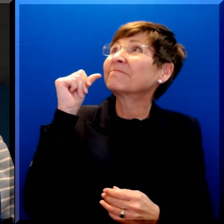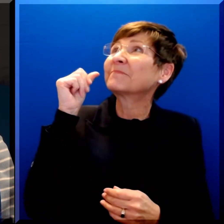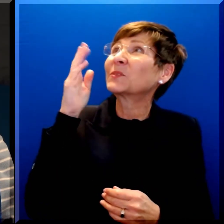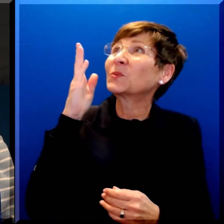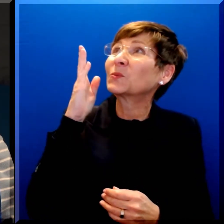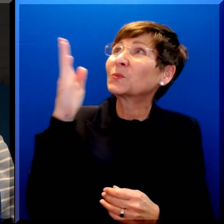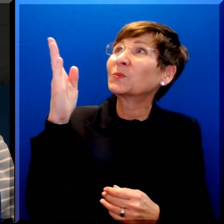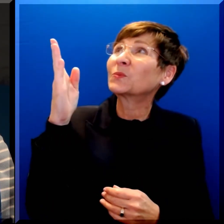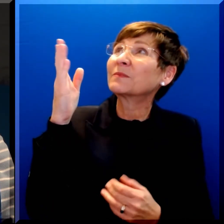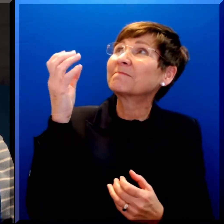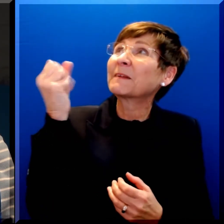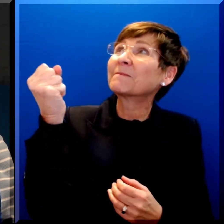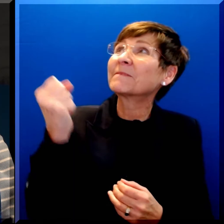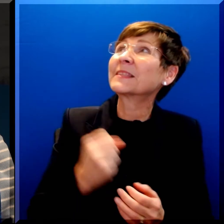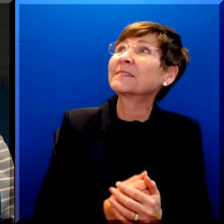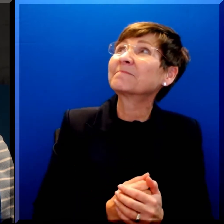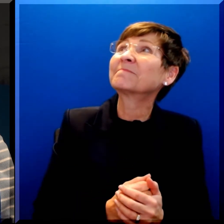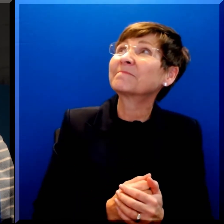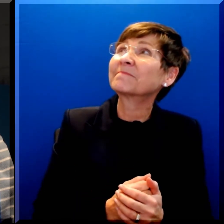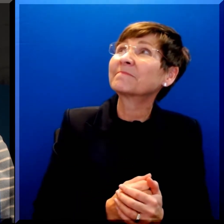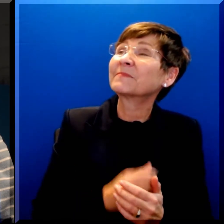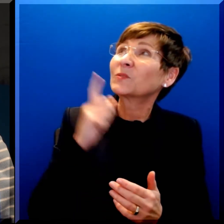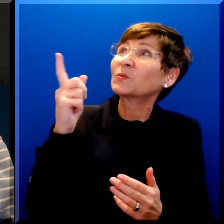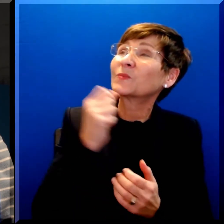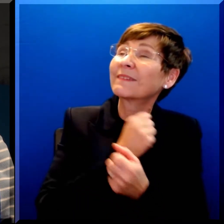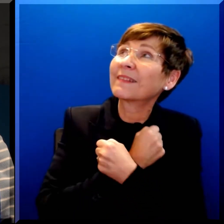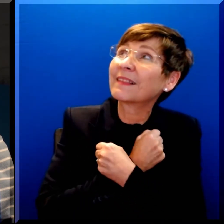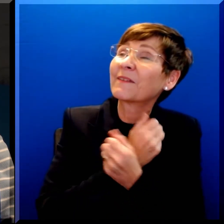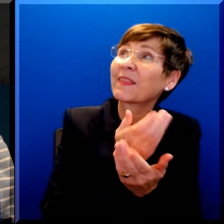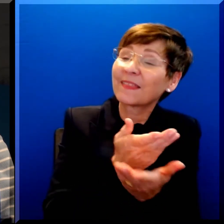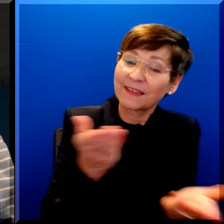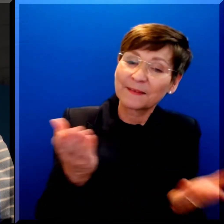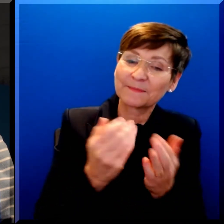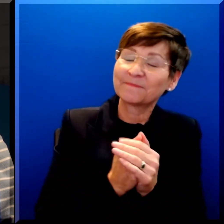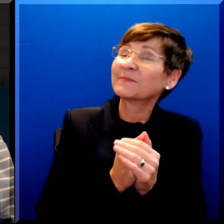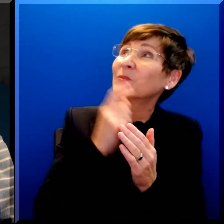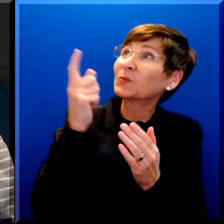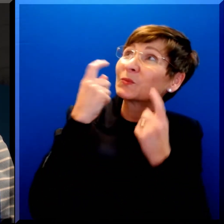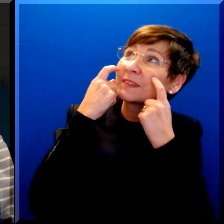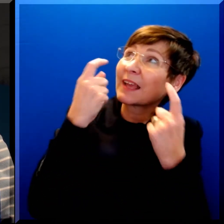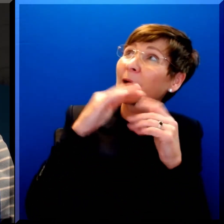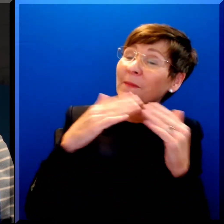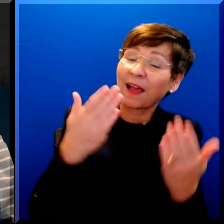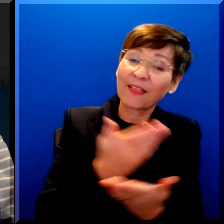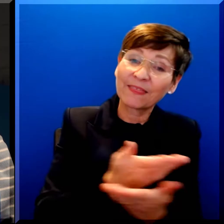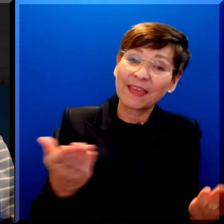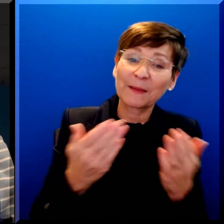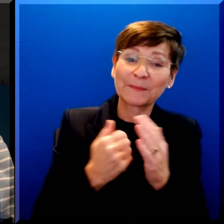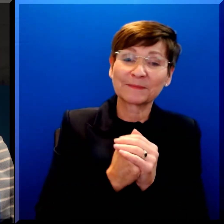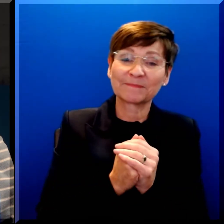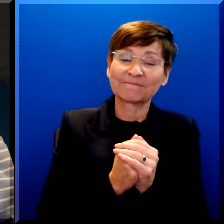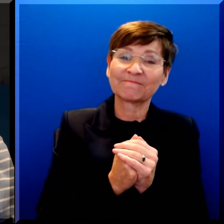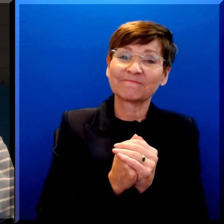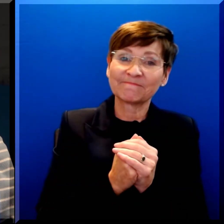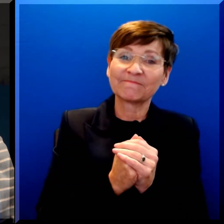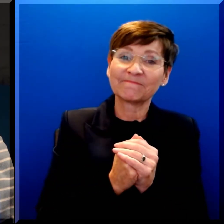you are there, that you love them, and that you care. And so to this